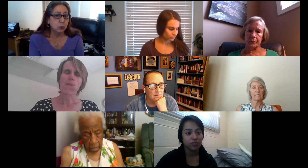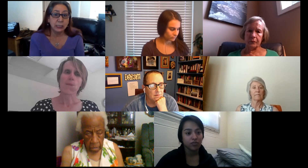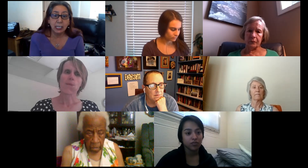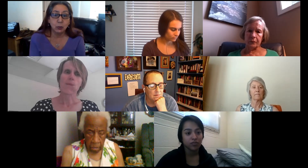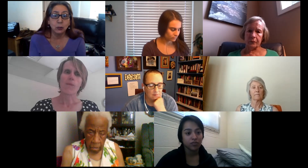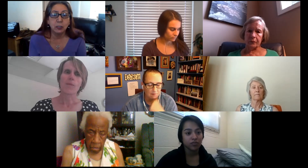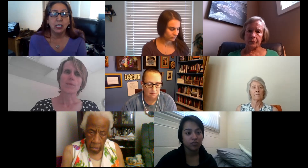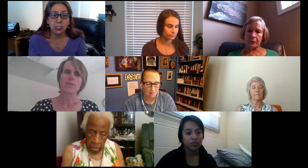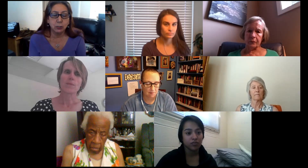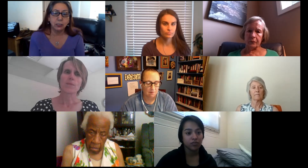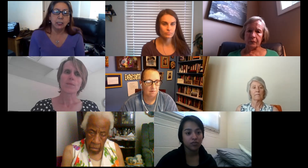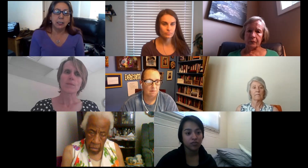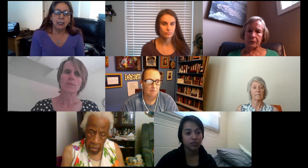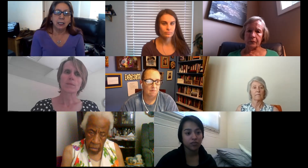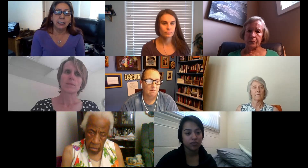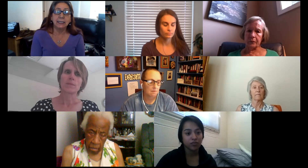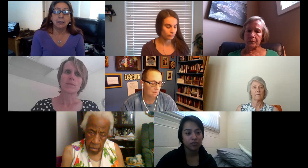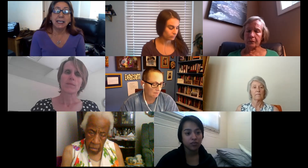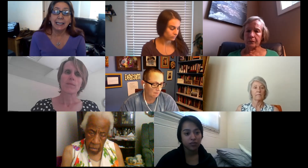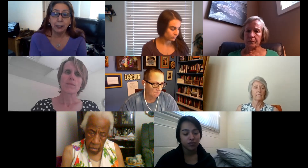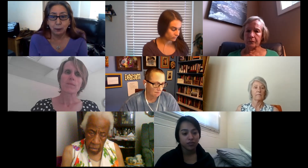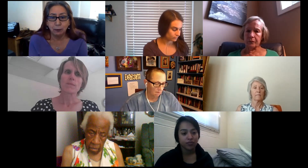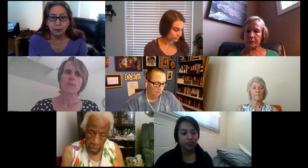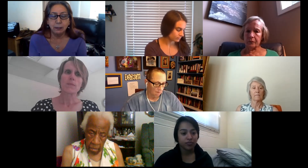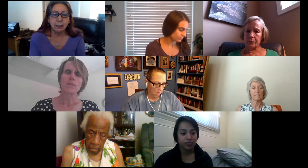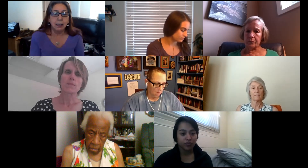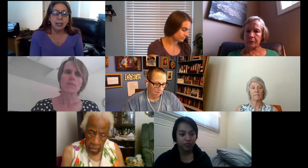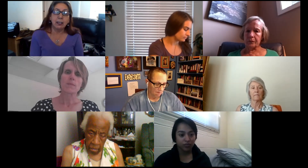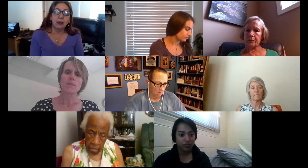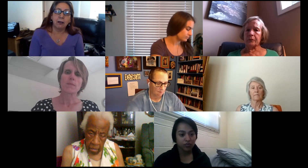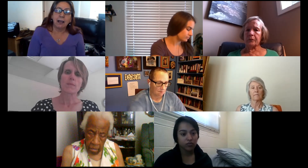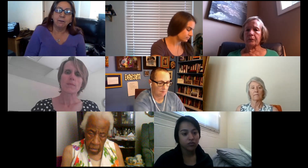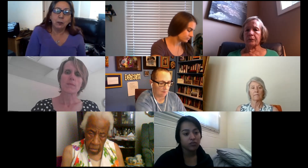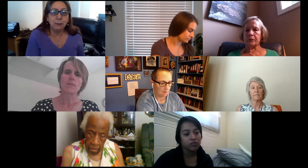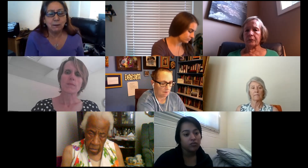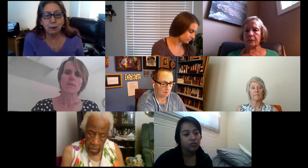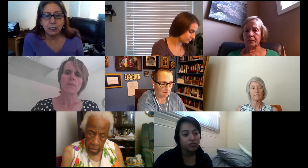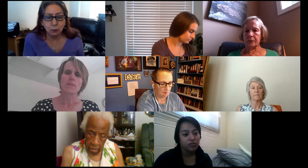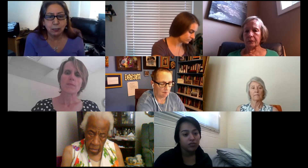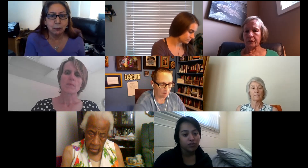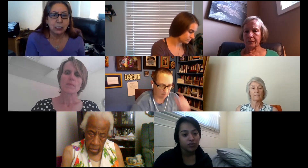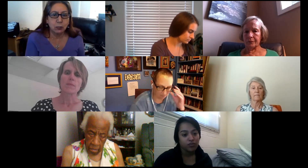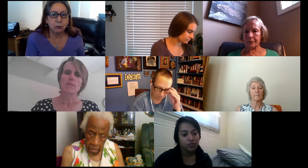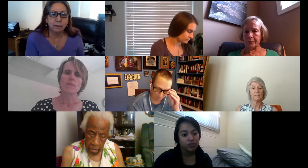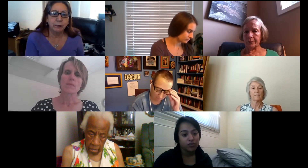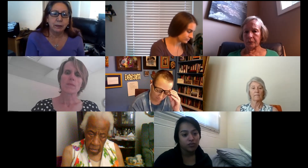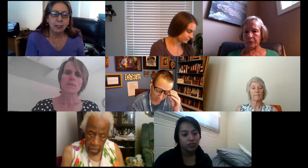was diagnosed with Usher's, and they sent me a letter. Now, I've always been very strict with my children,